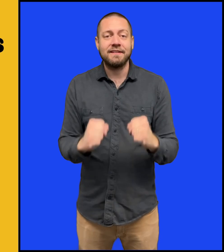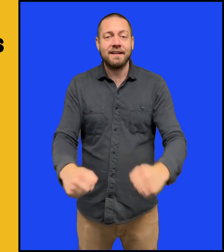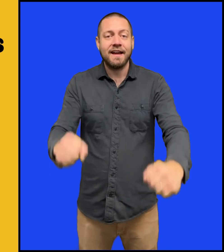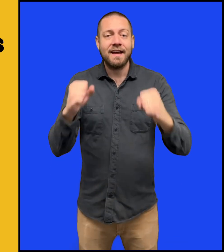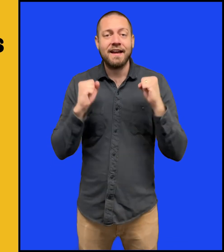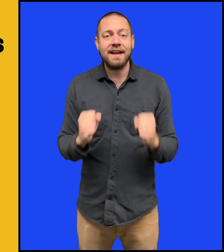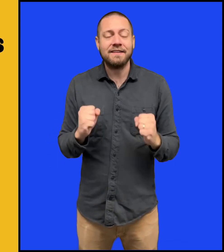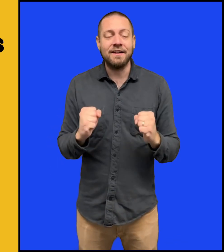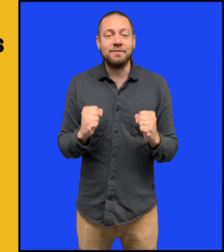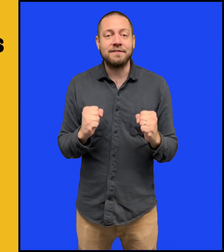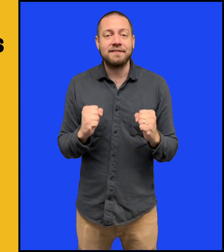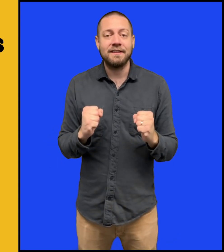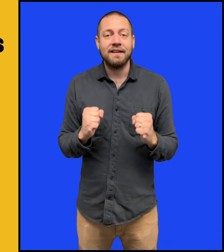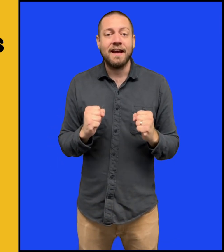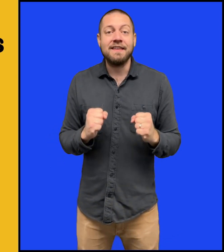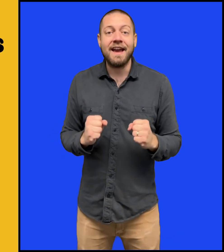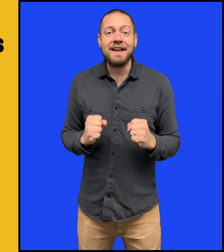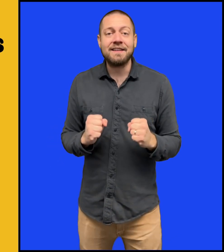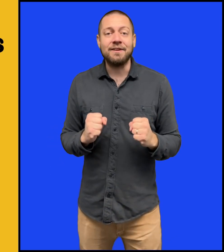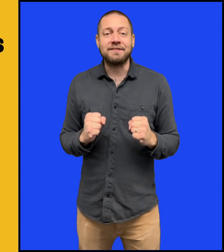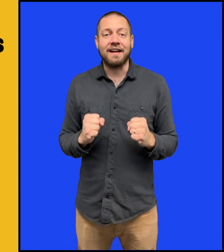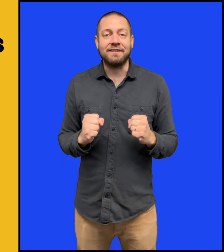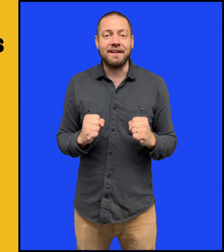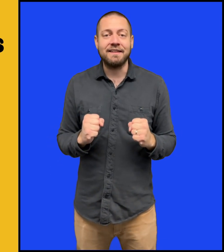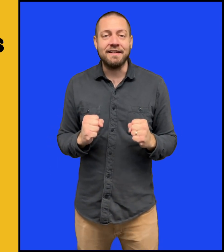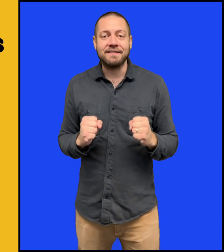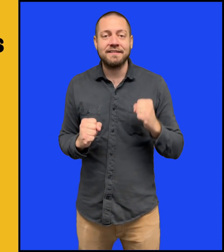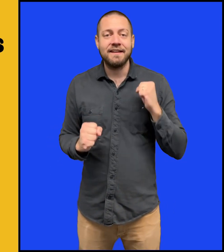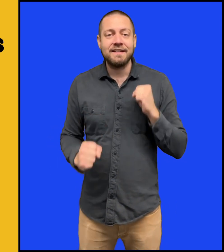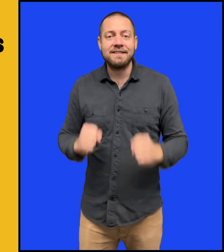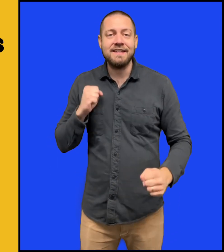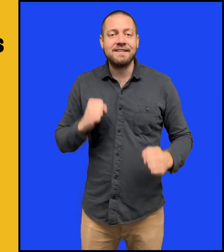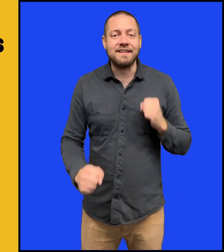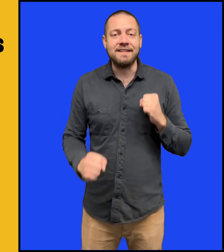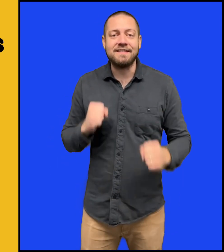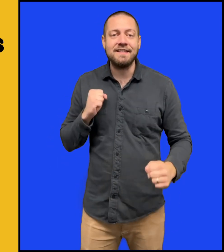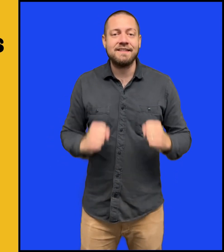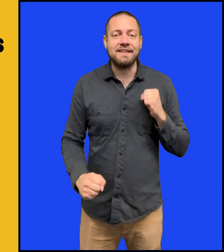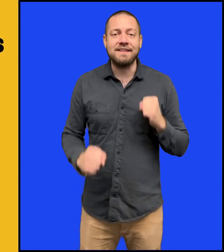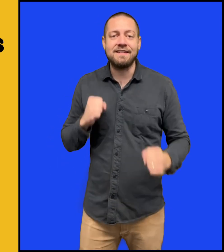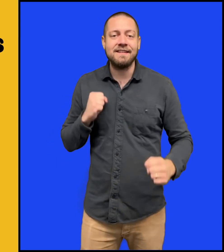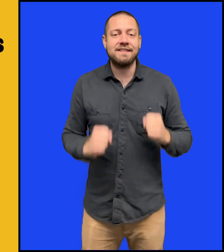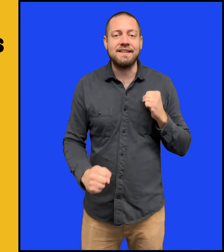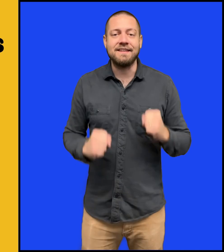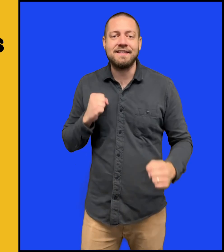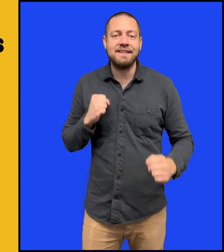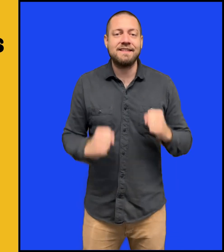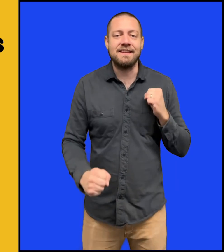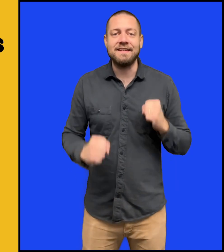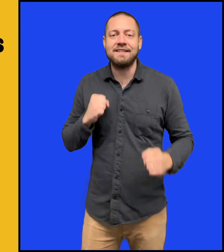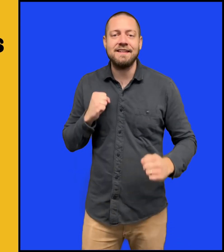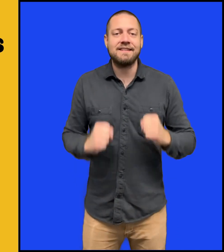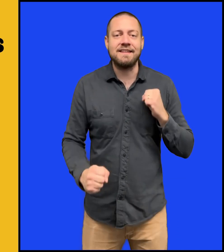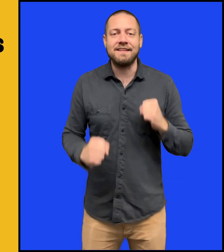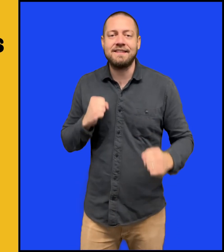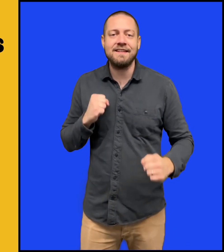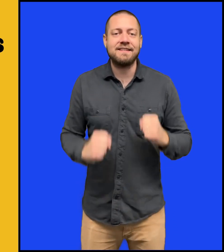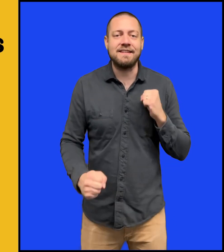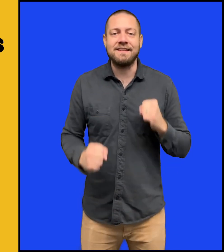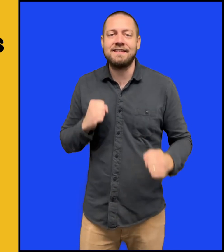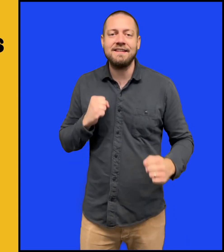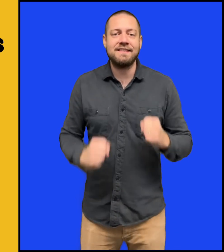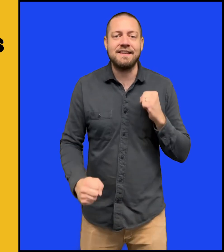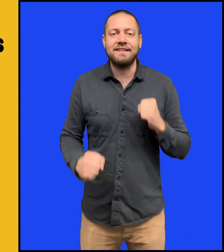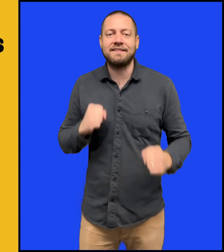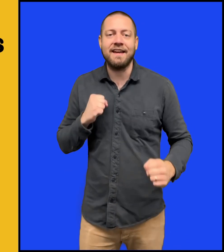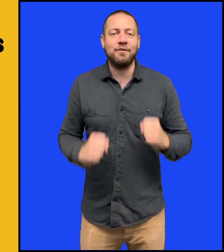notes. 1/8 notes. And the 1/8 notes sound like this. T, T, T, T, T, T, T, T, T, T, T,